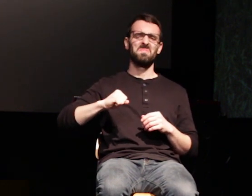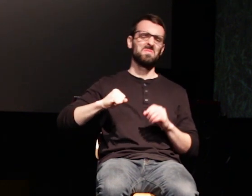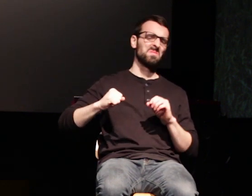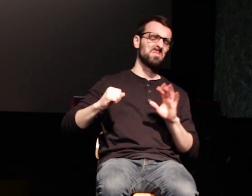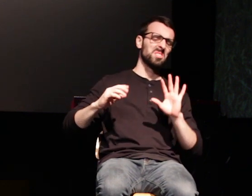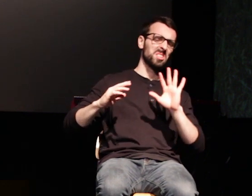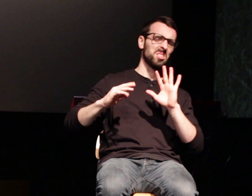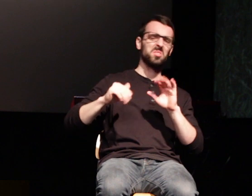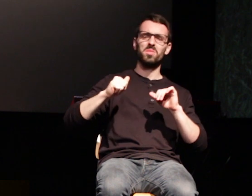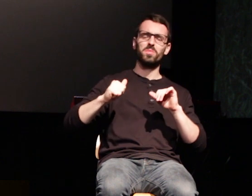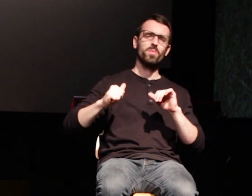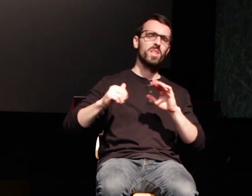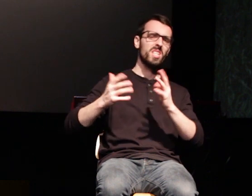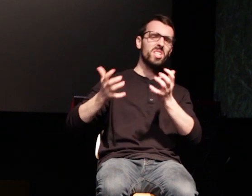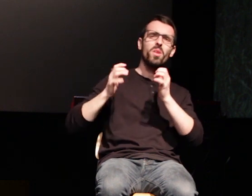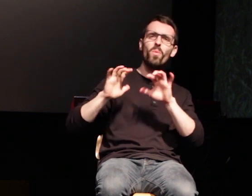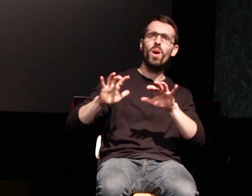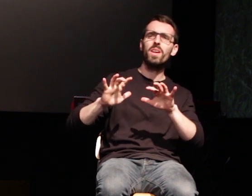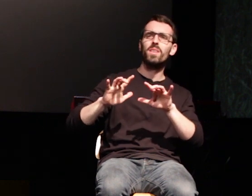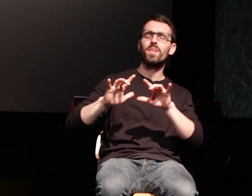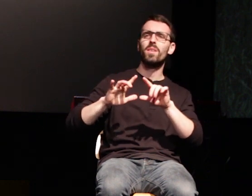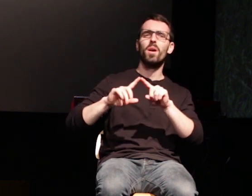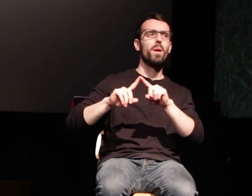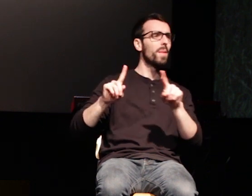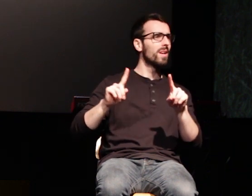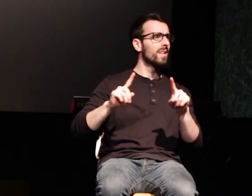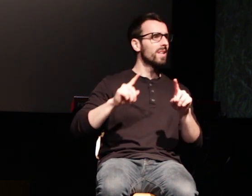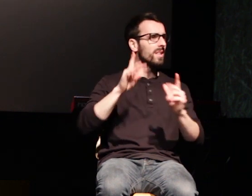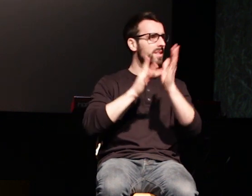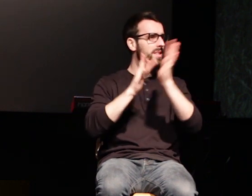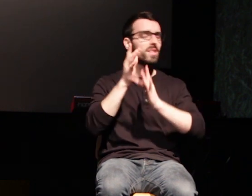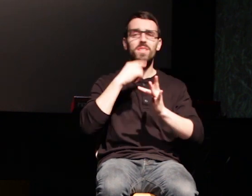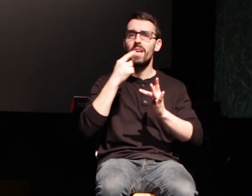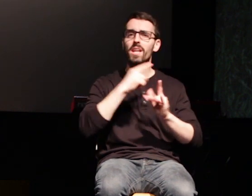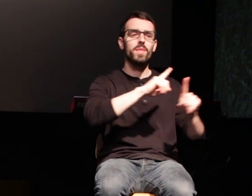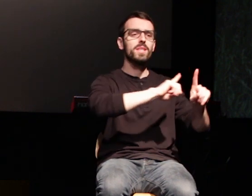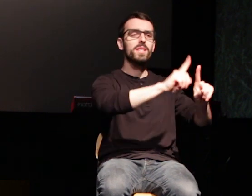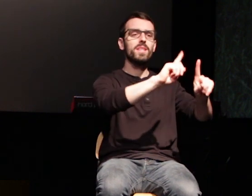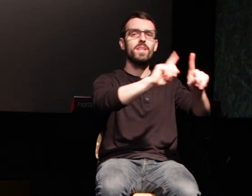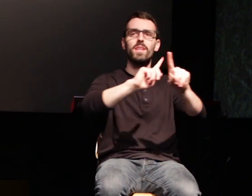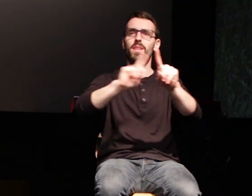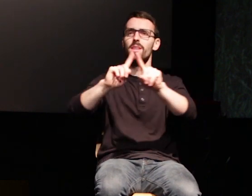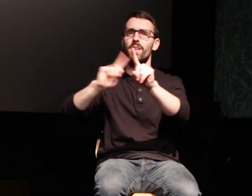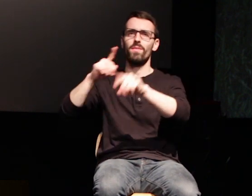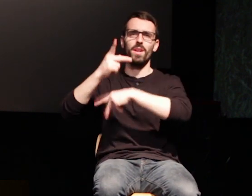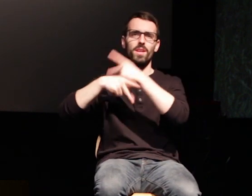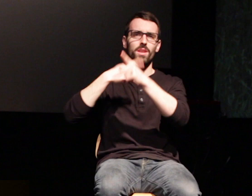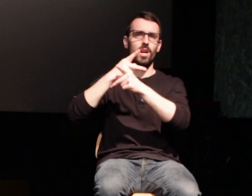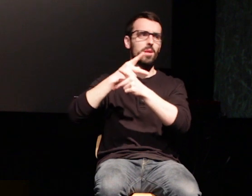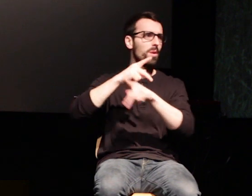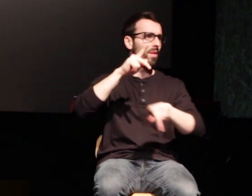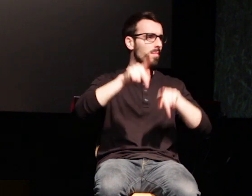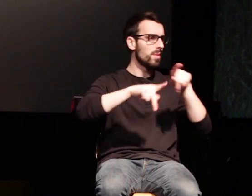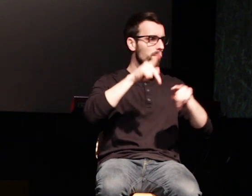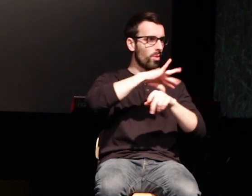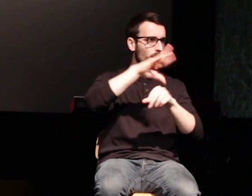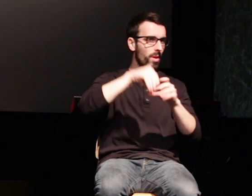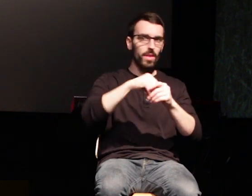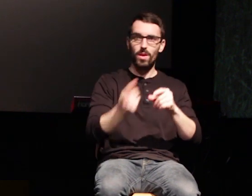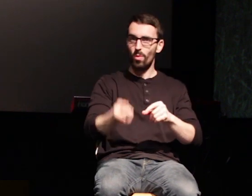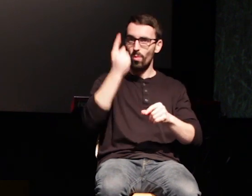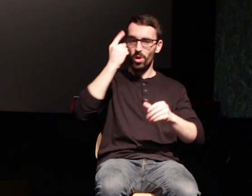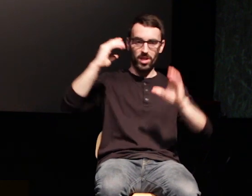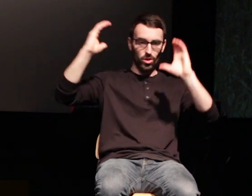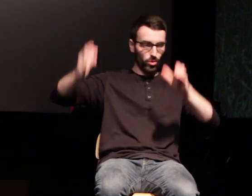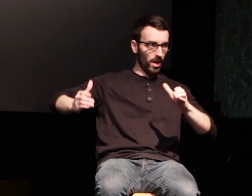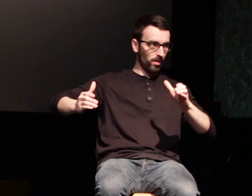And Jesus is saying there's different types of people. There's different types of soil in the same crowd. And that's just